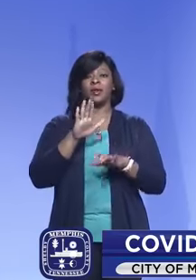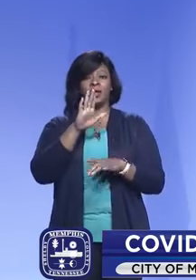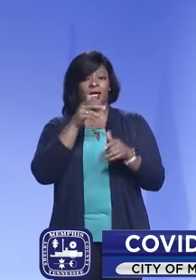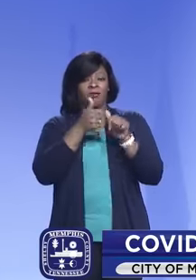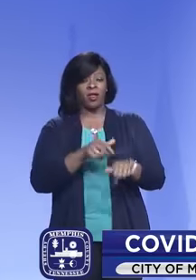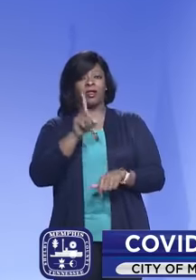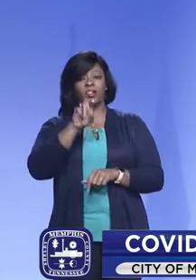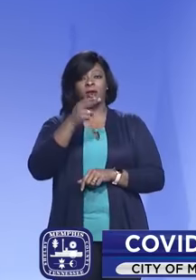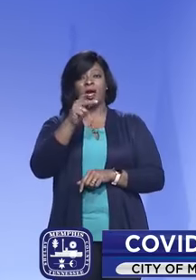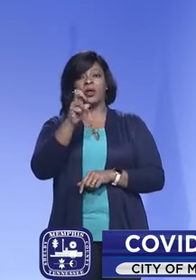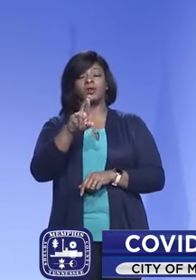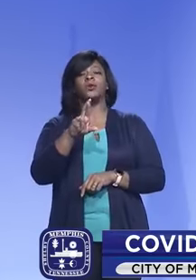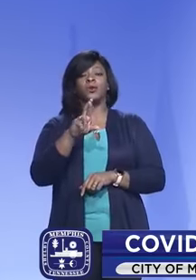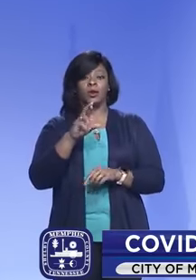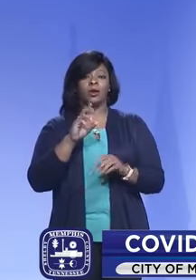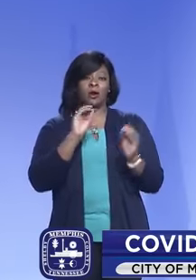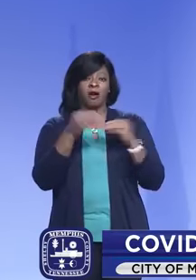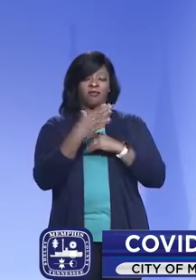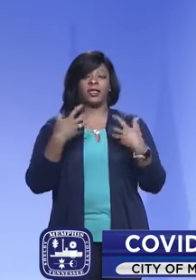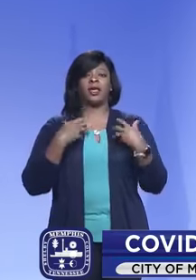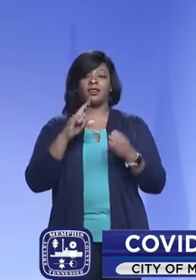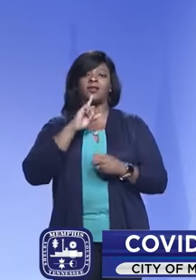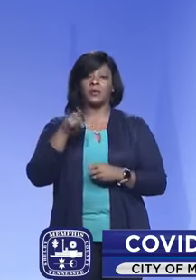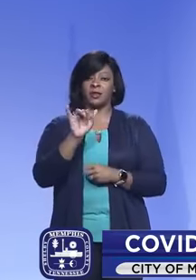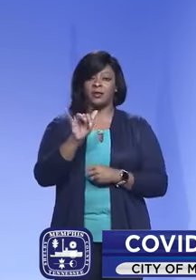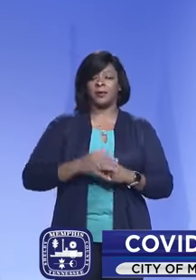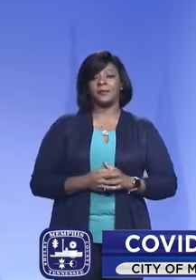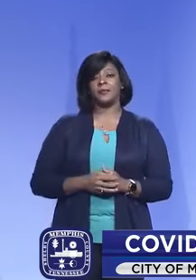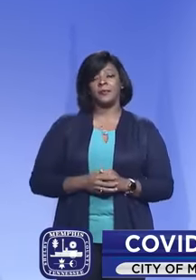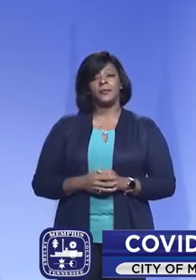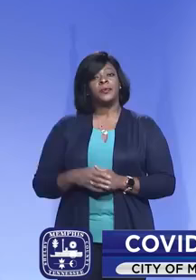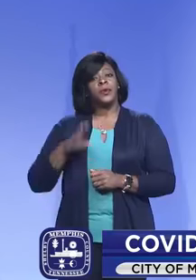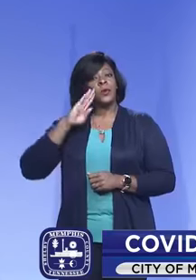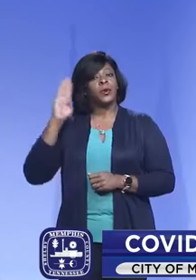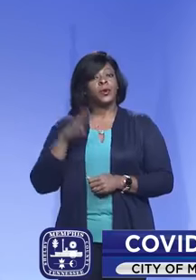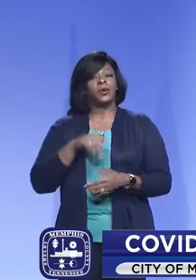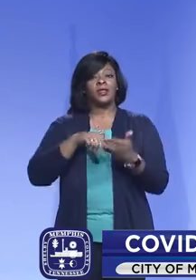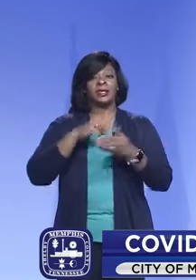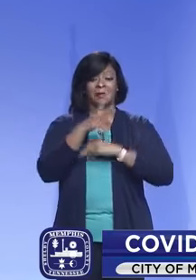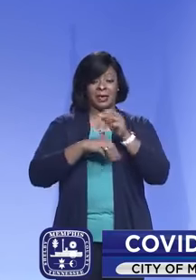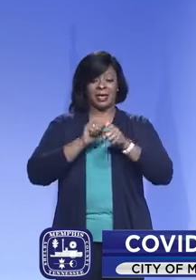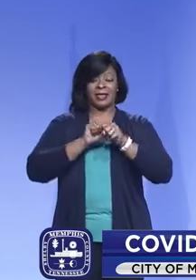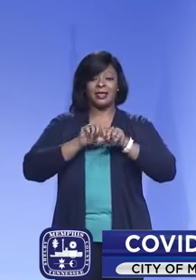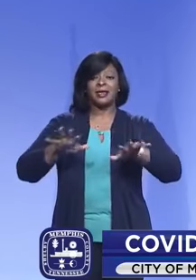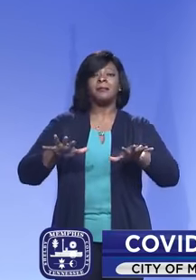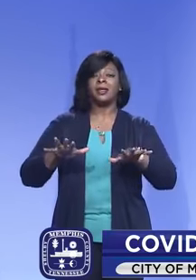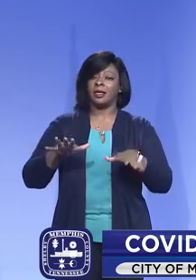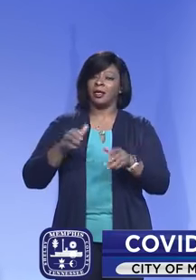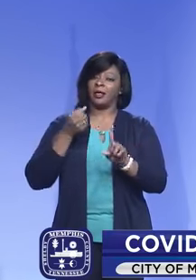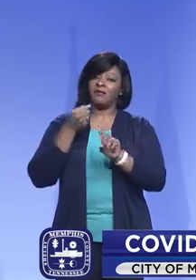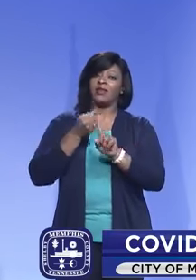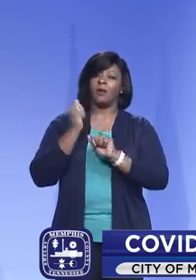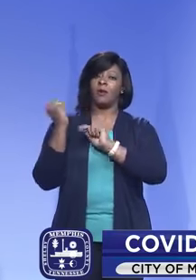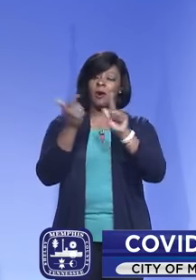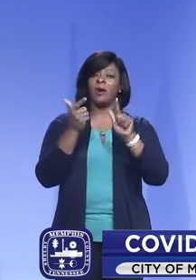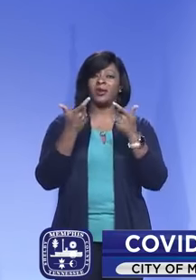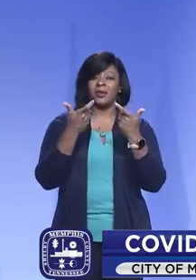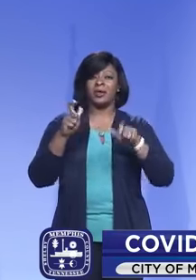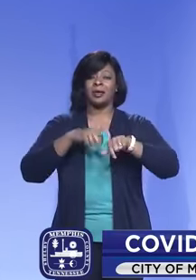Haushalter's office in the health directive. We also know that this pandemic has affected everyone pretty dramatically,